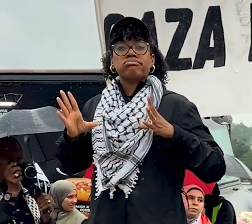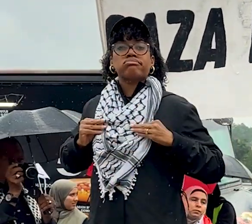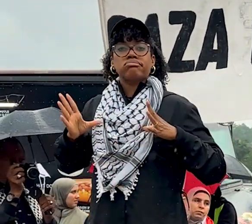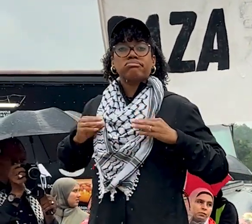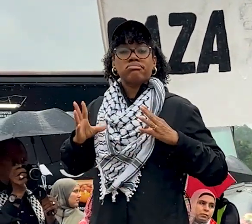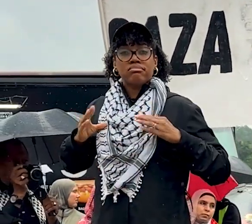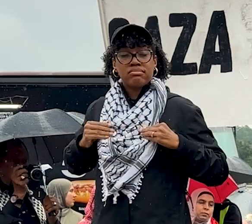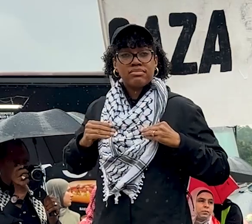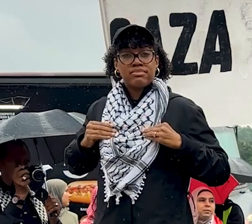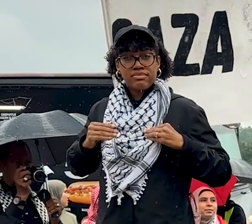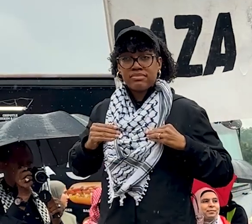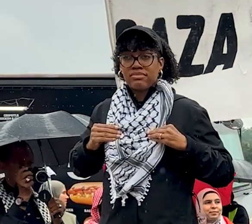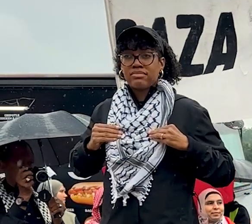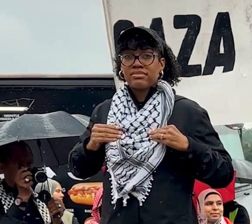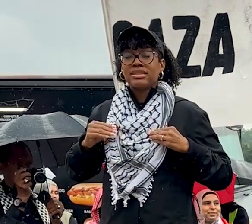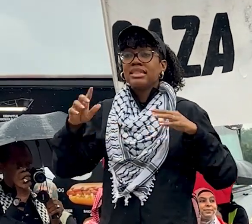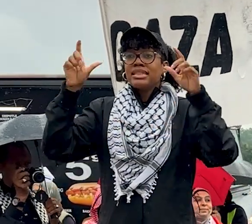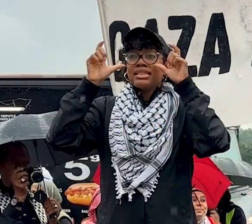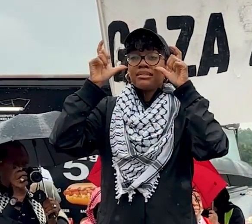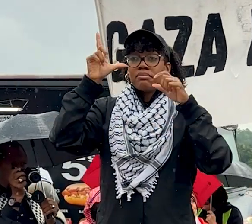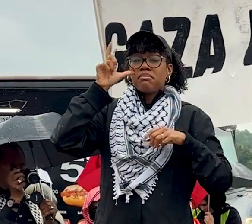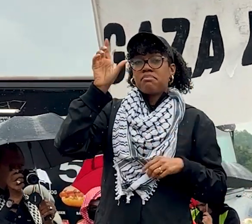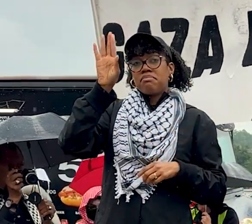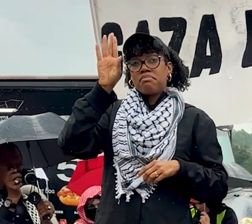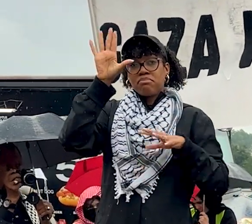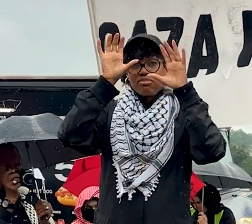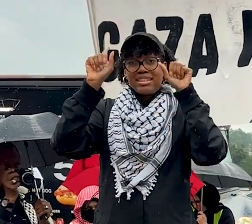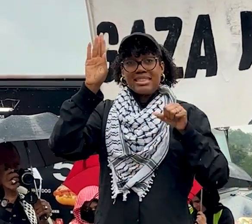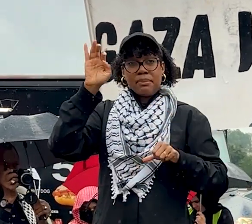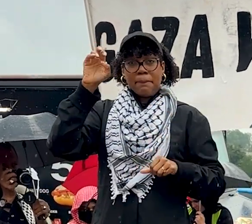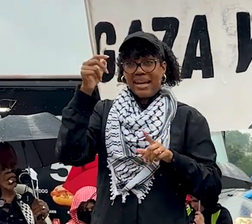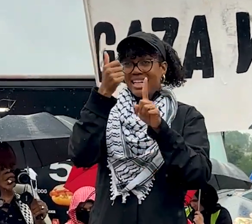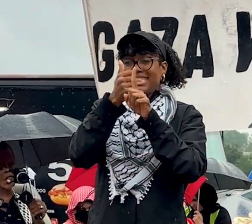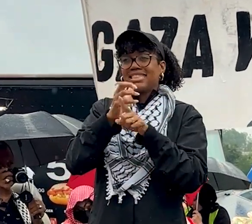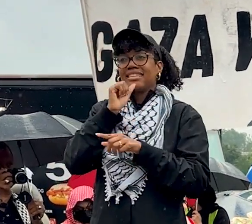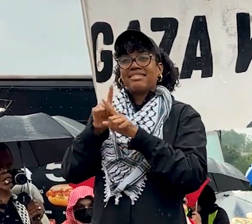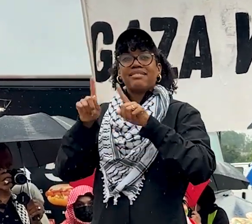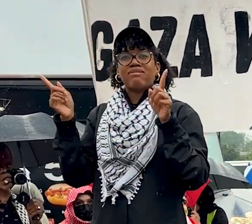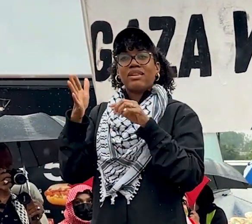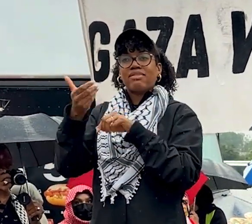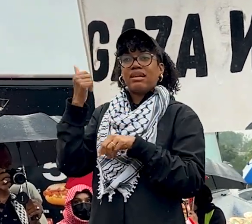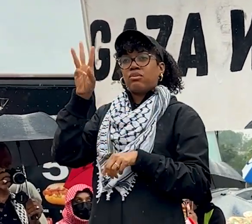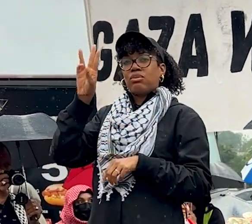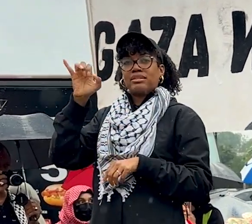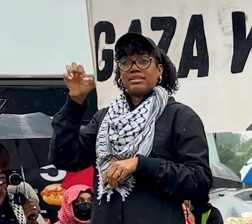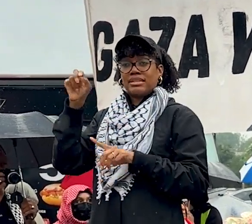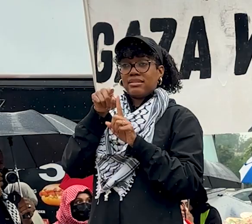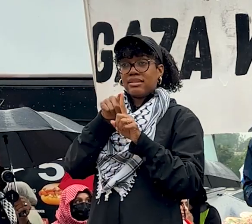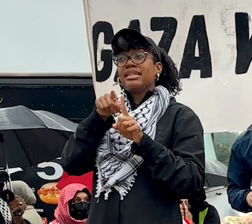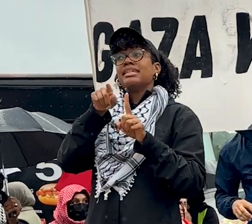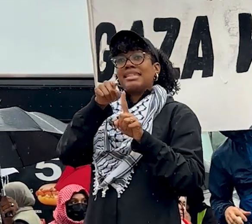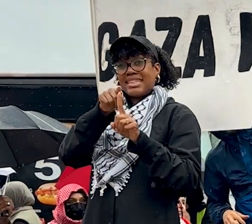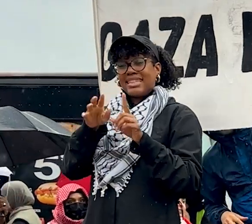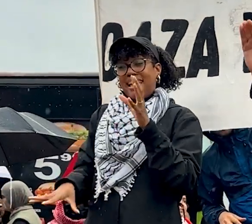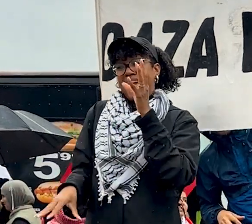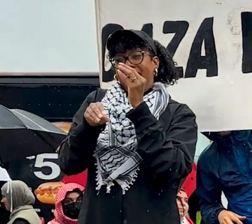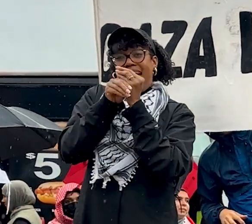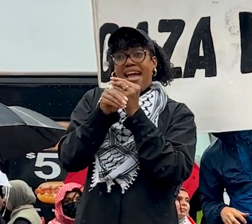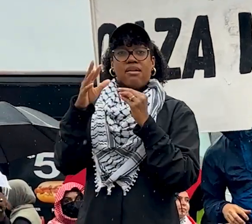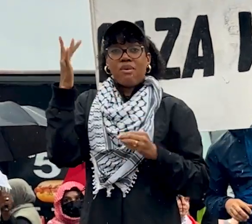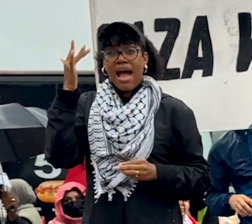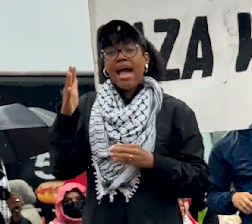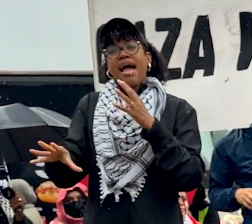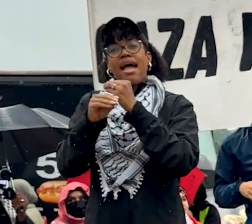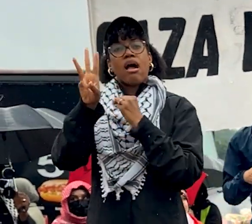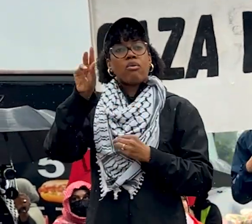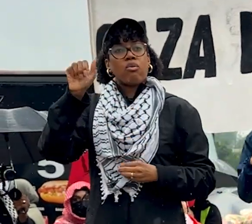no different. The only difference that he injected into the equation is that he took us to another war. That's the only thing